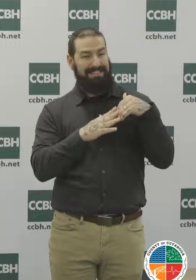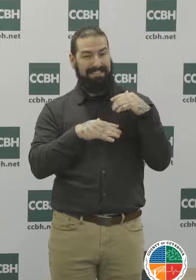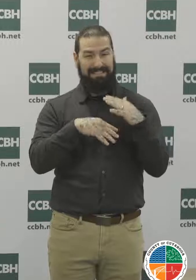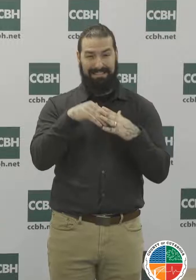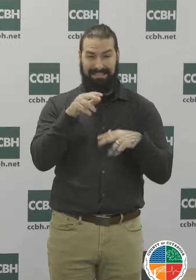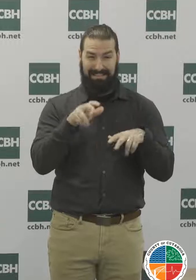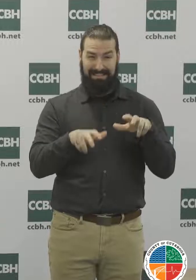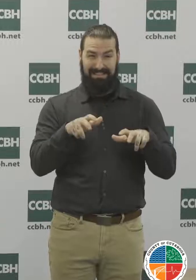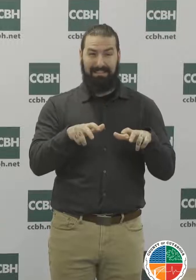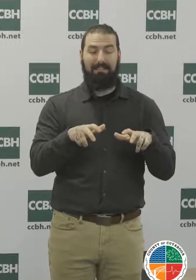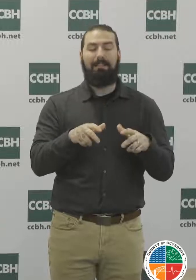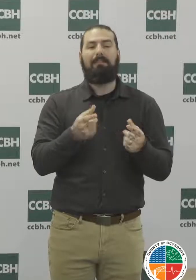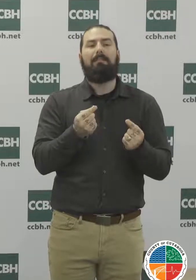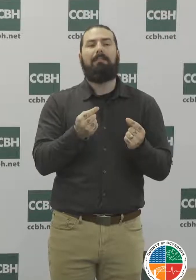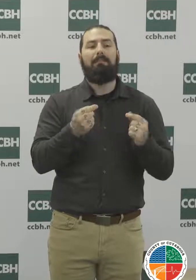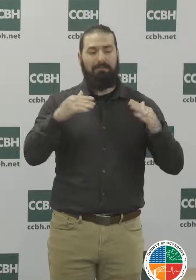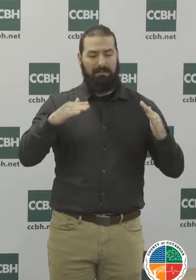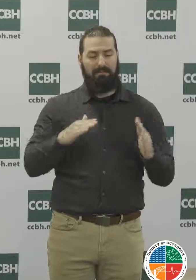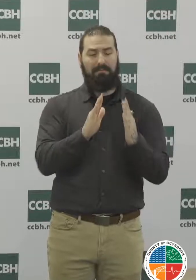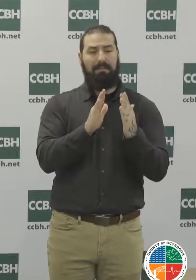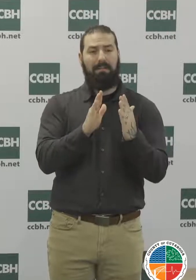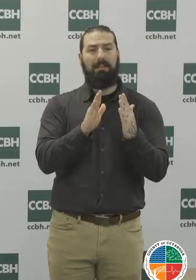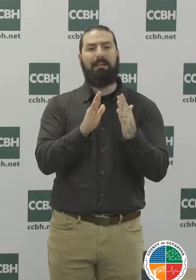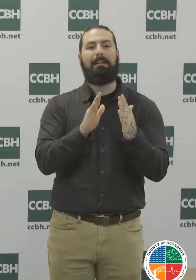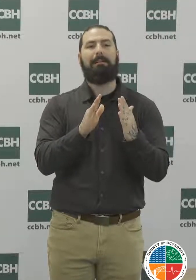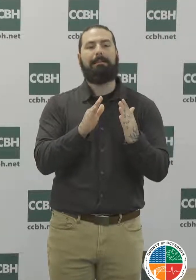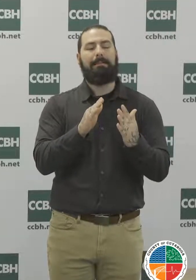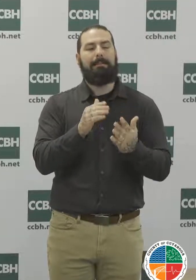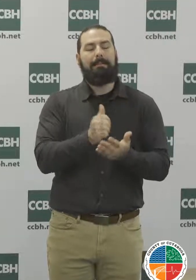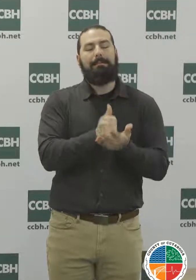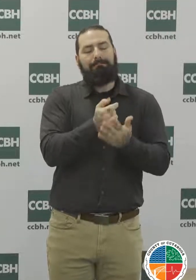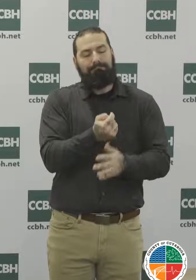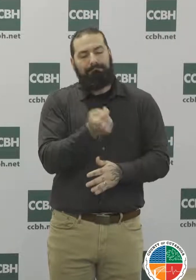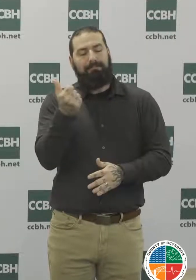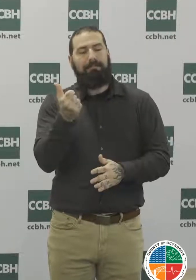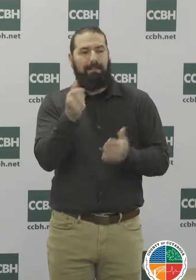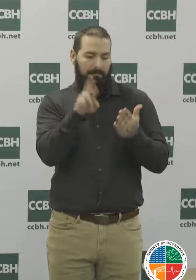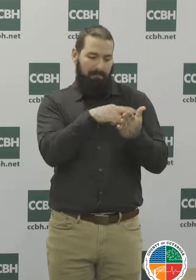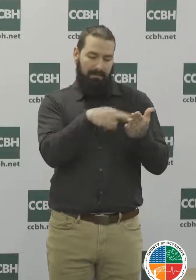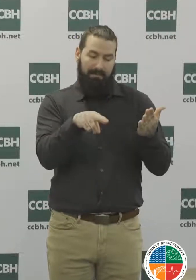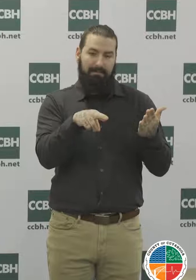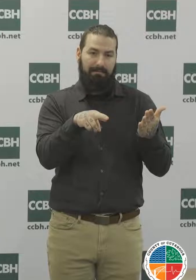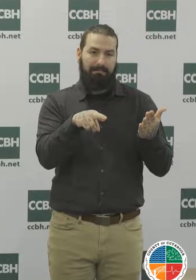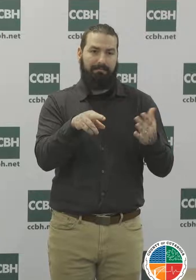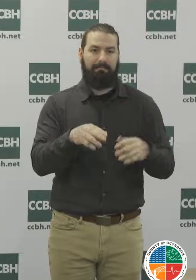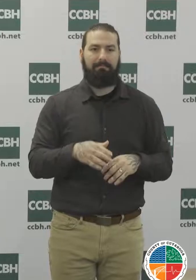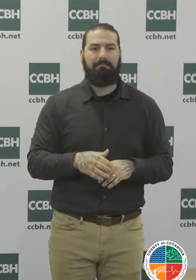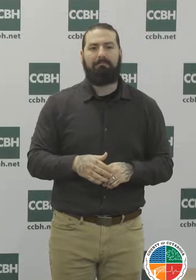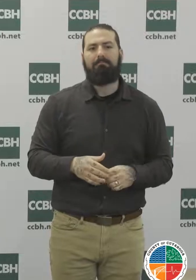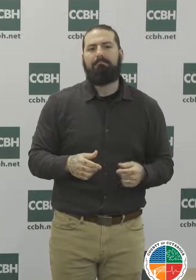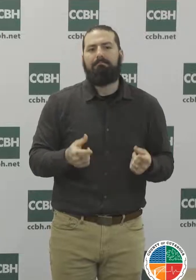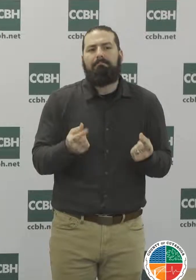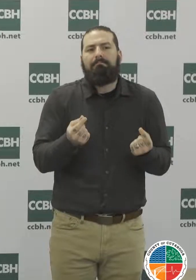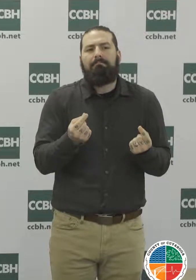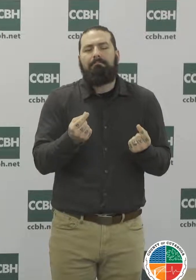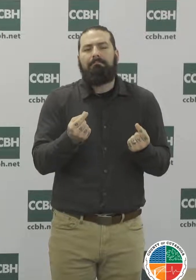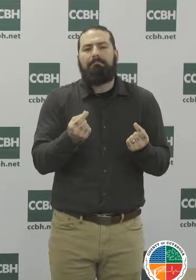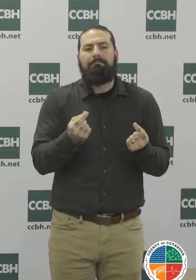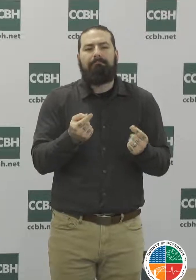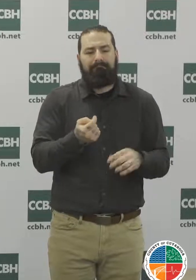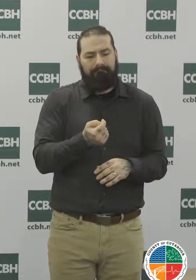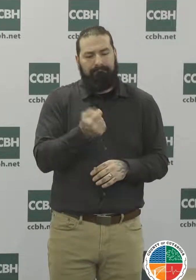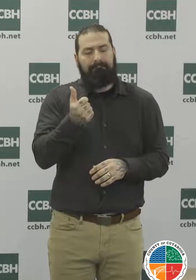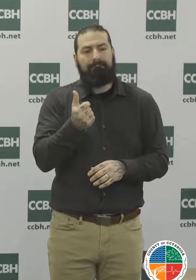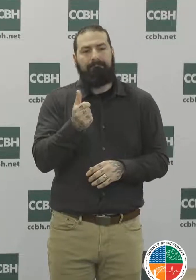personally confronting, and collectively eliminating racism. From implicit bias in our